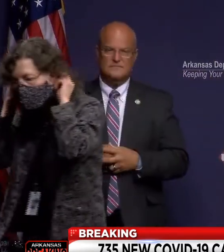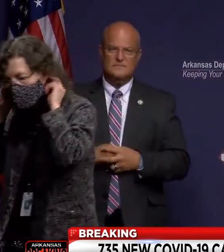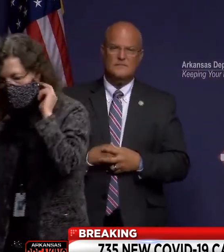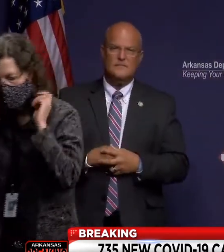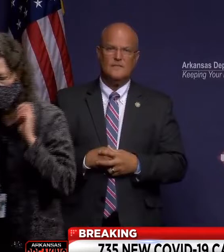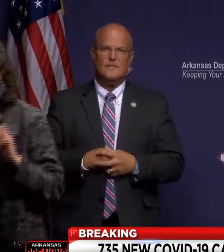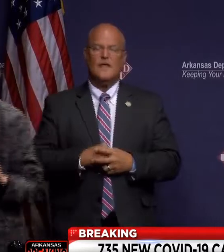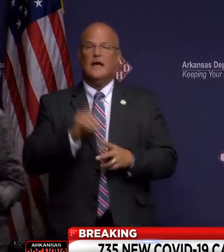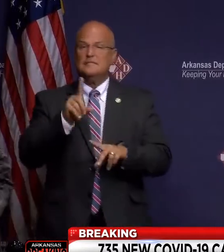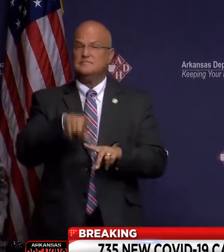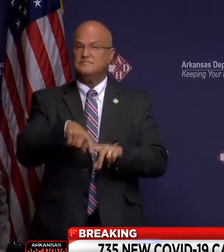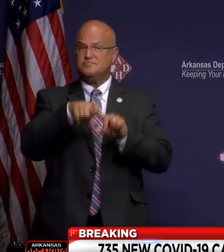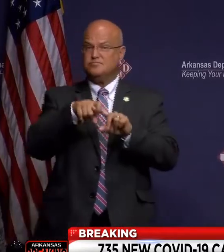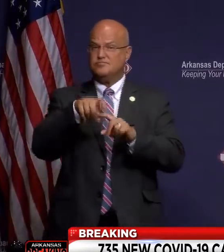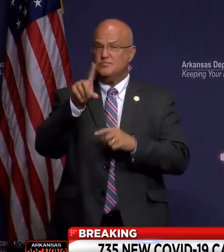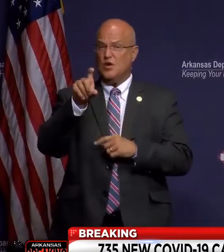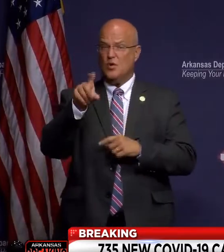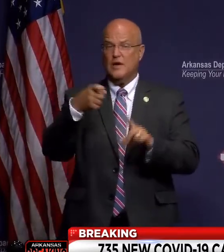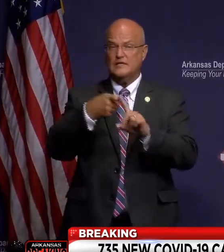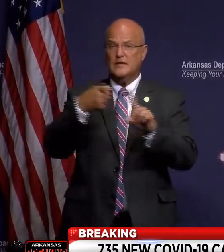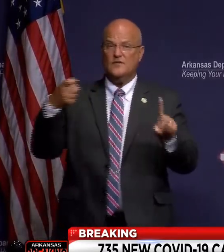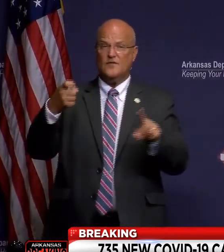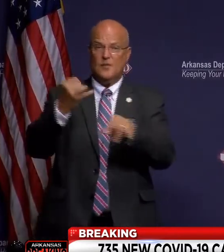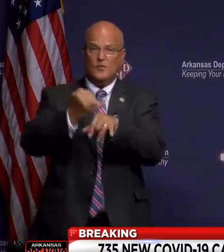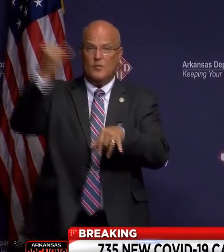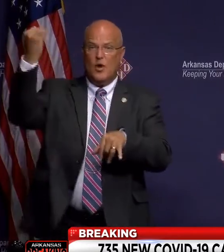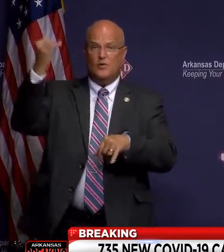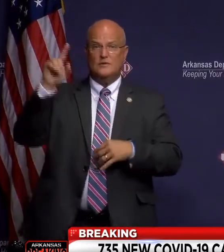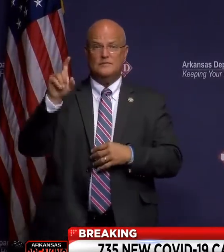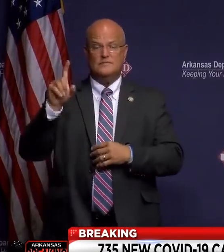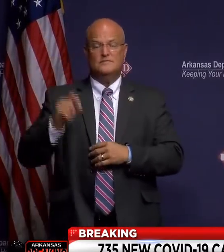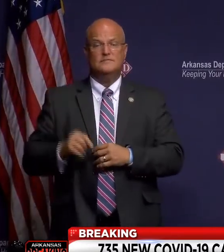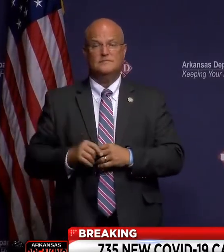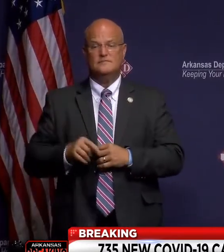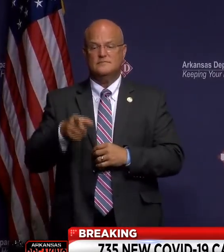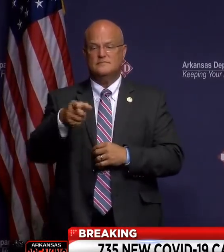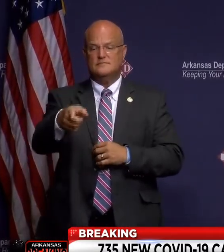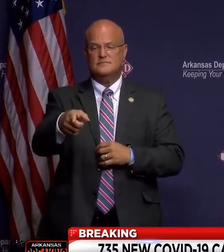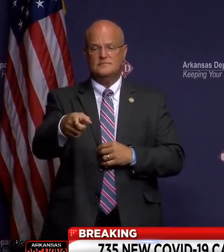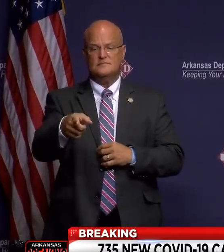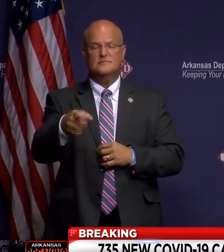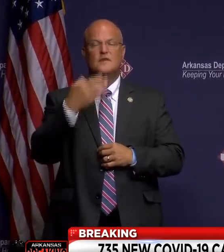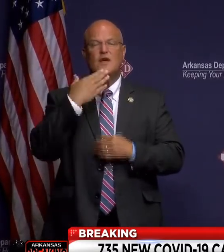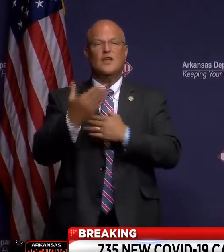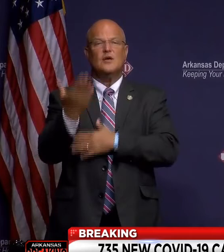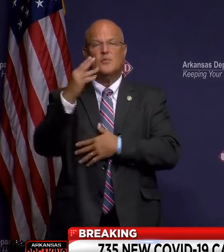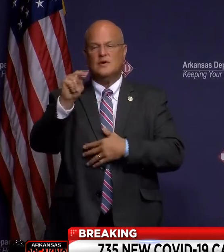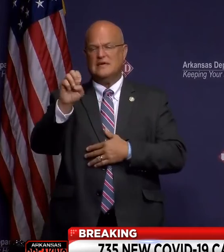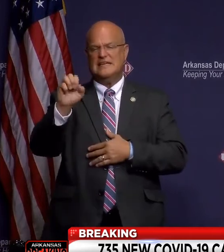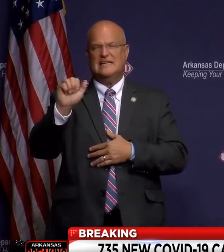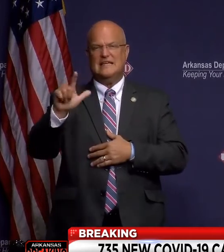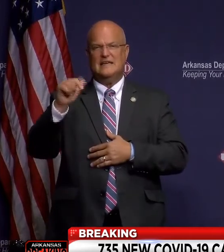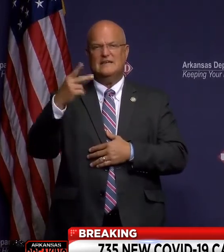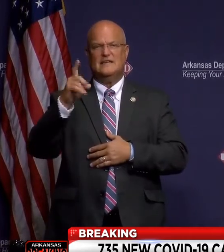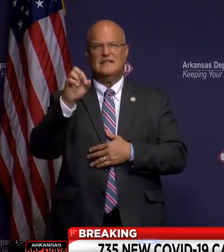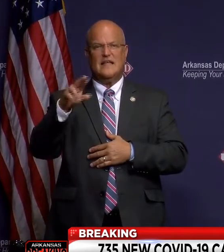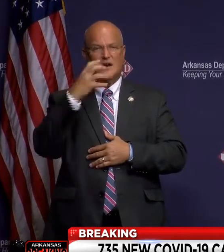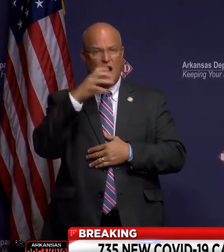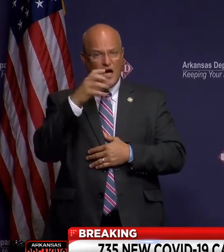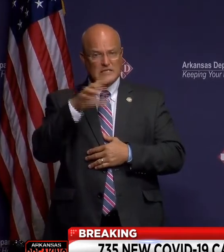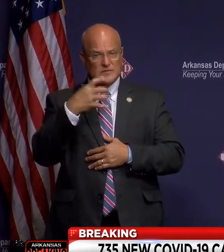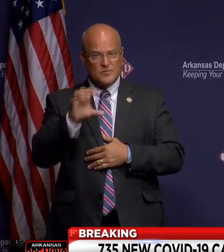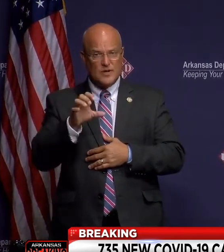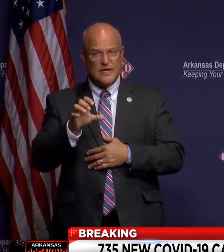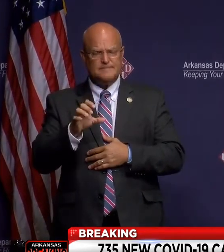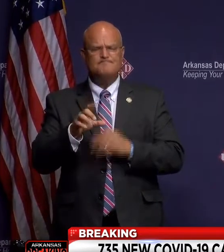Let me stop here and see if there's a question from remote sites. Doctor, good morning. This is Neil Gladner in Hot Springs. There